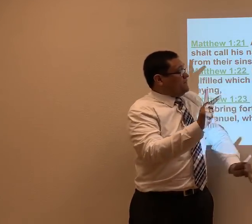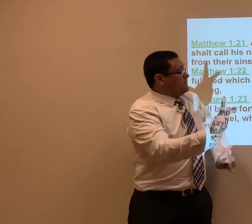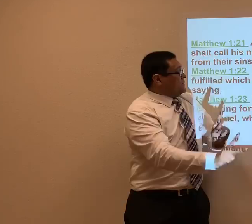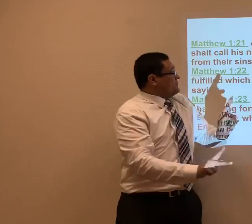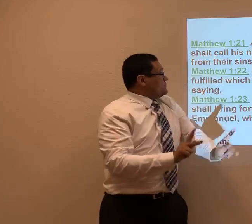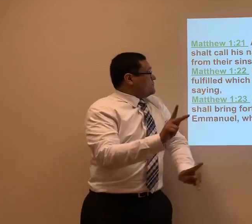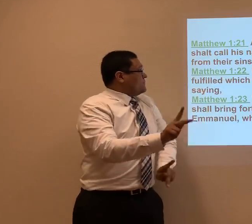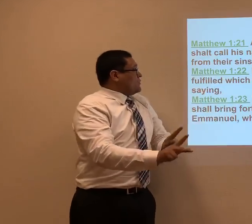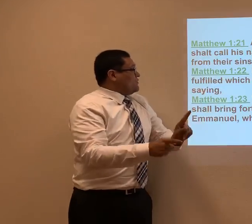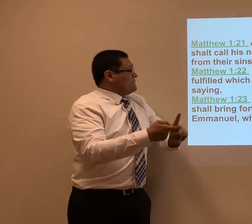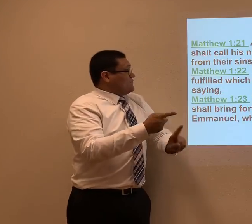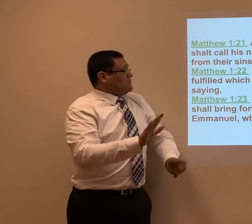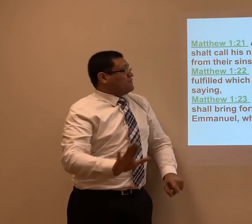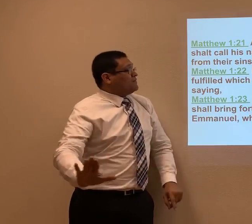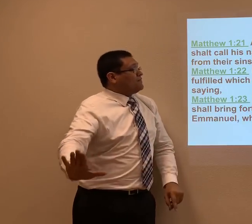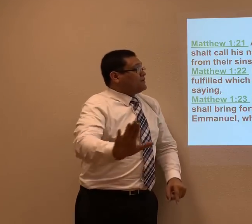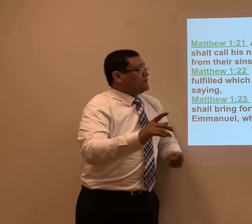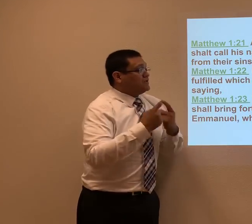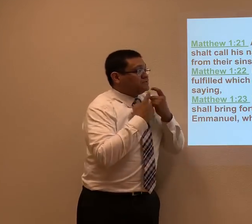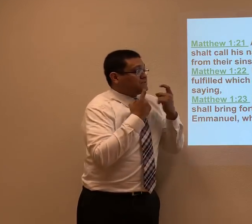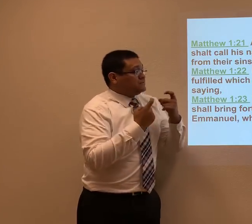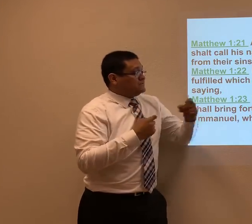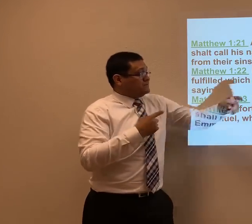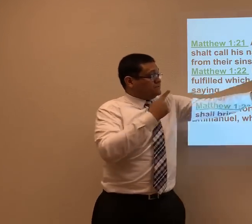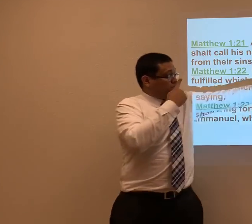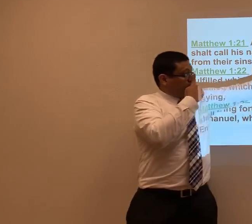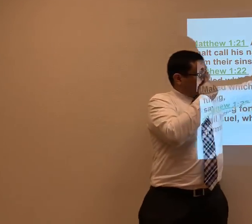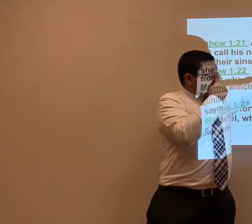shall save his people from their sins.